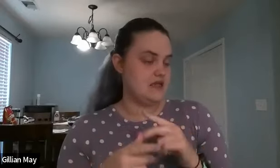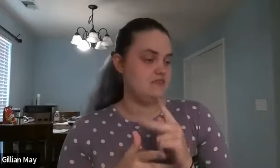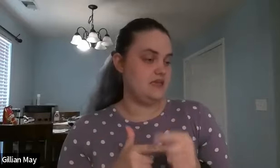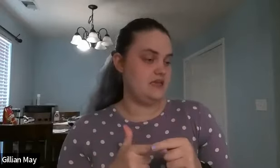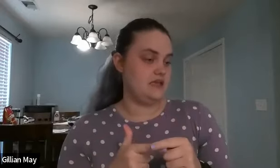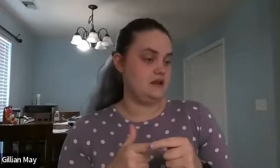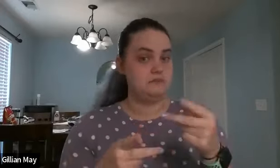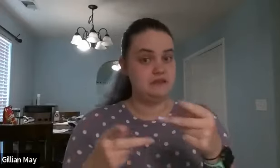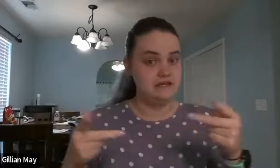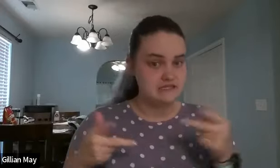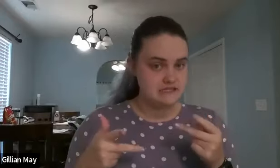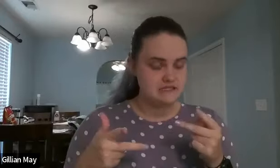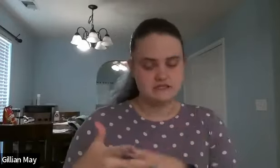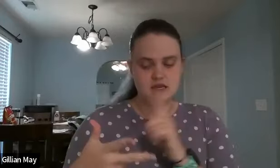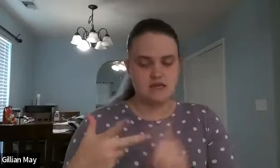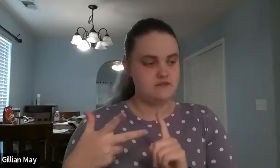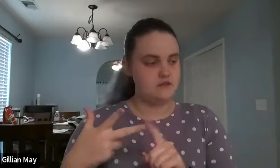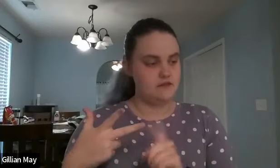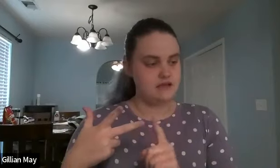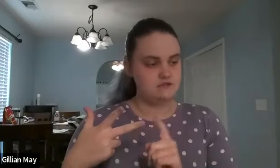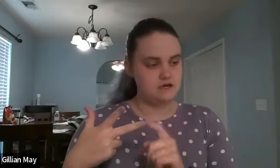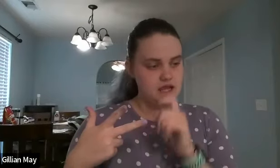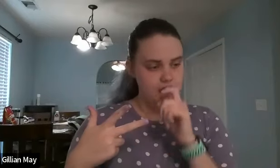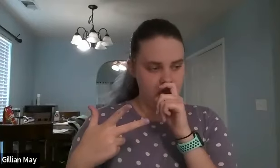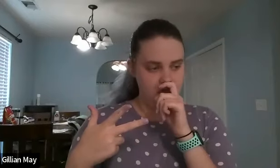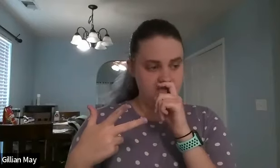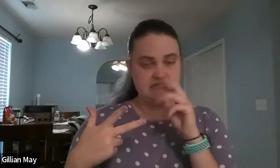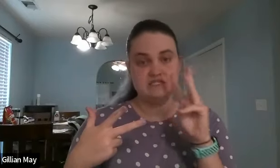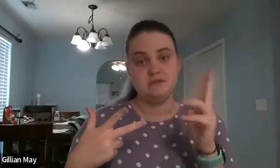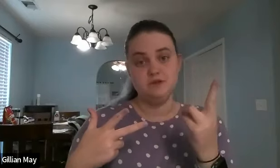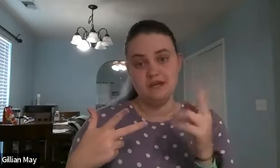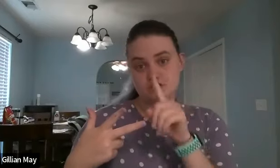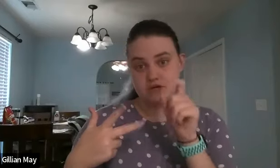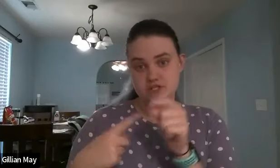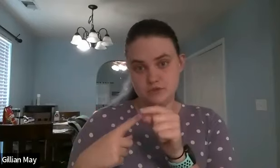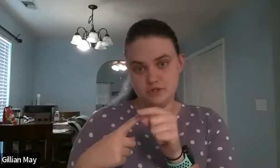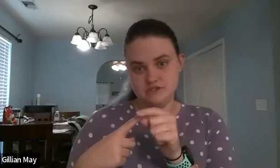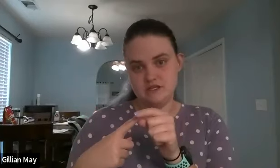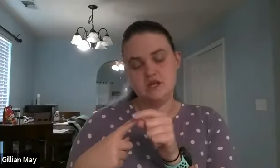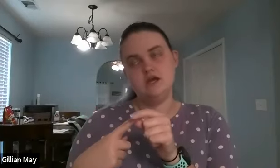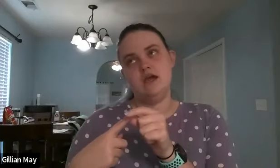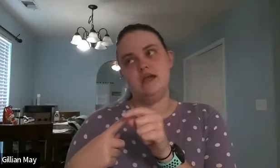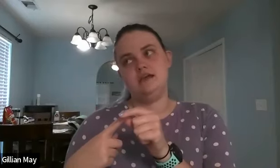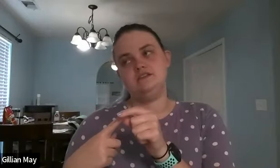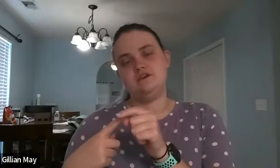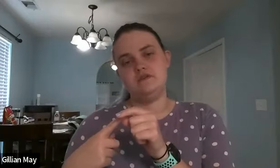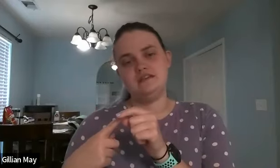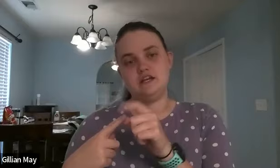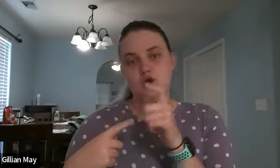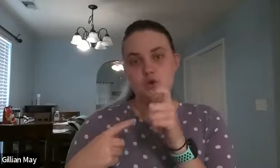and then places. And then the last one I have is WH question words. And so that's like our who,